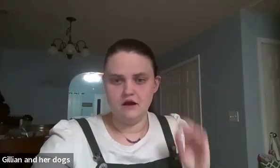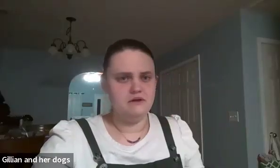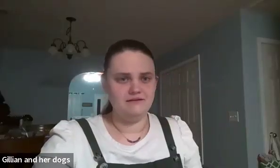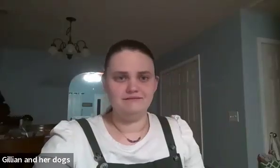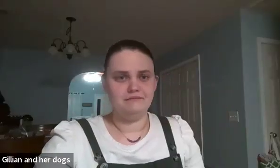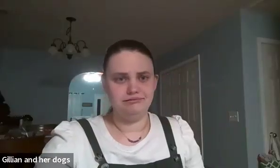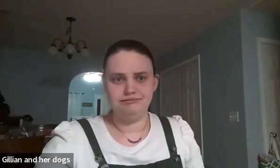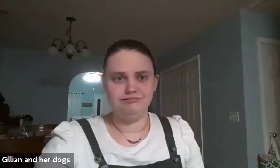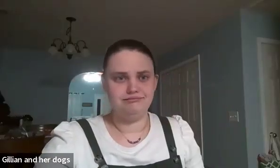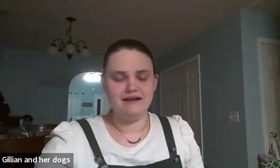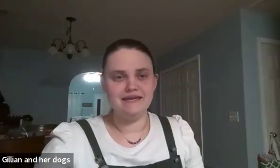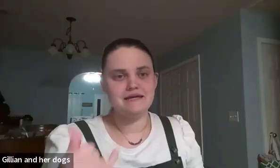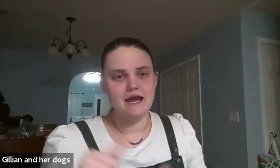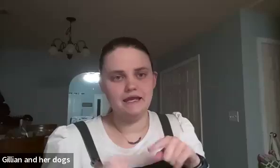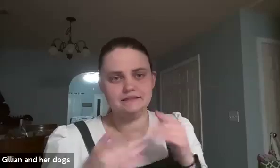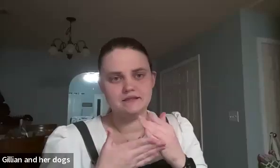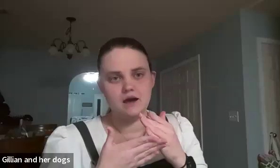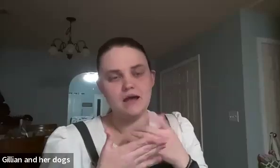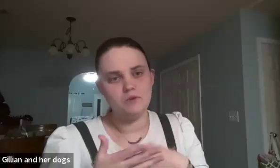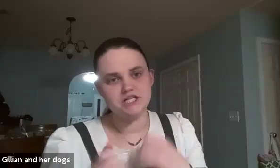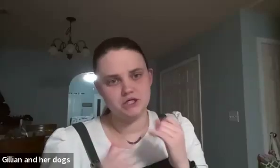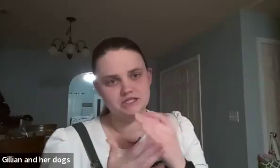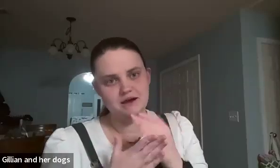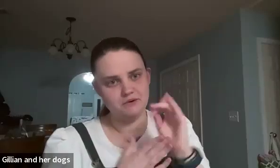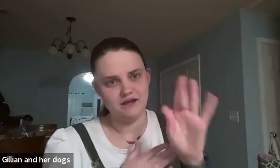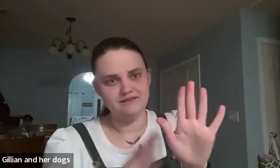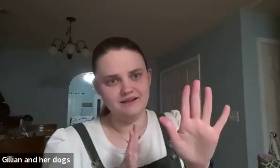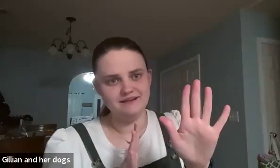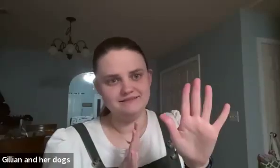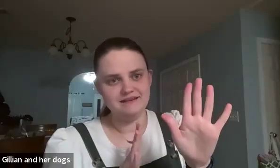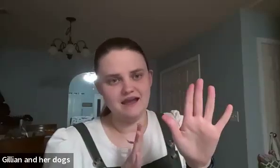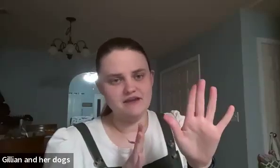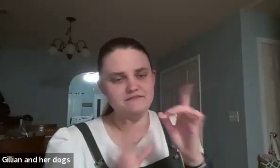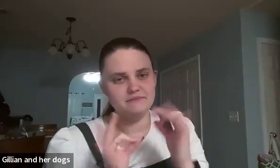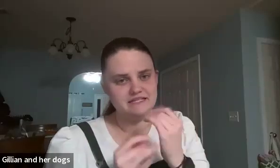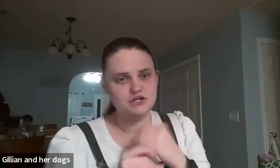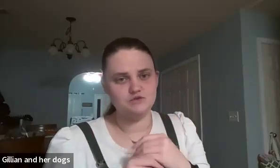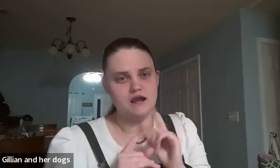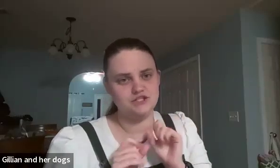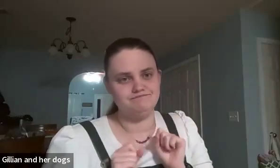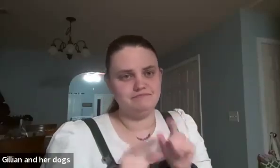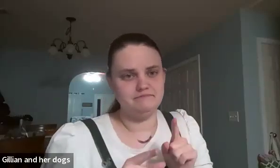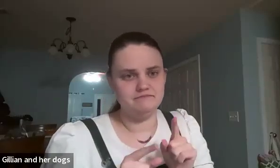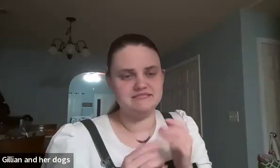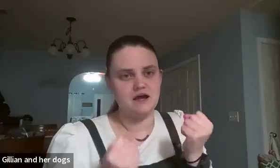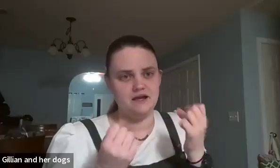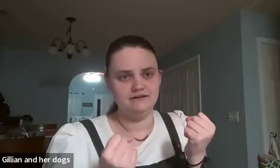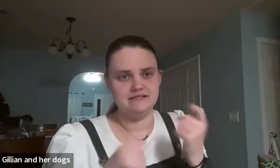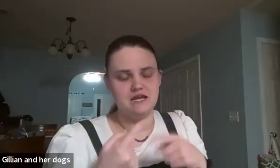Oh yeah. I can't stop. I wish I could stop, okay? Like I've had family dinners where I just sign instead